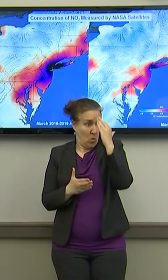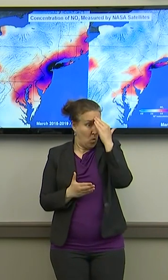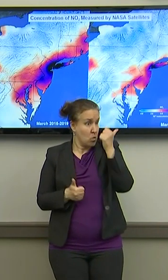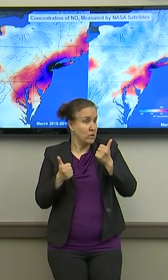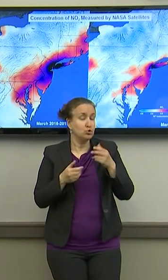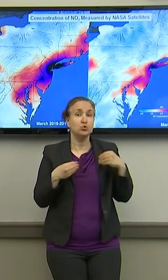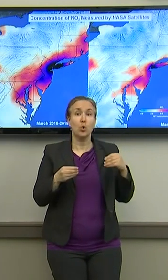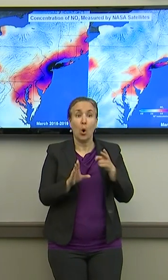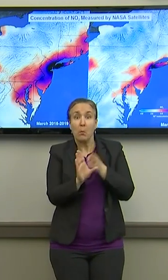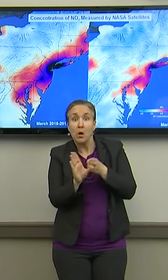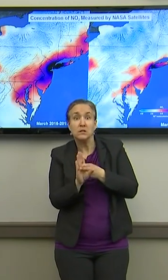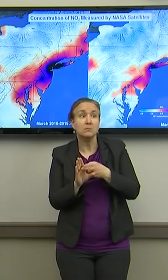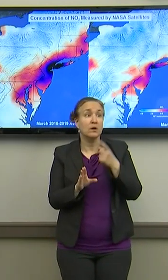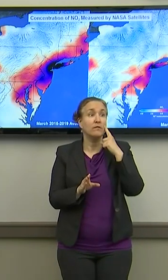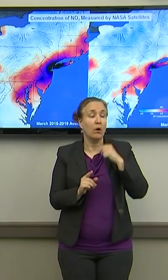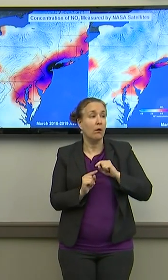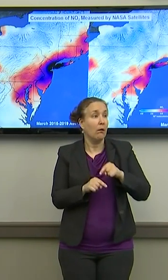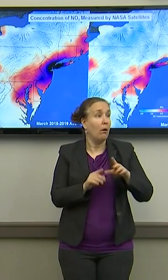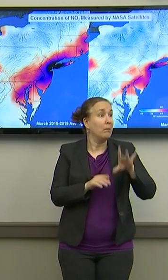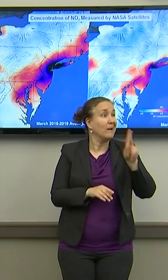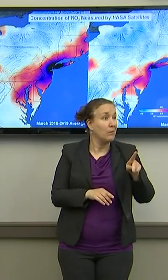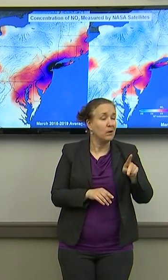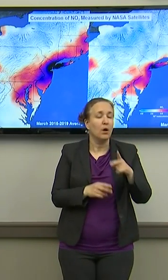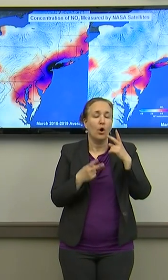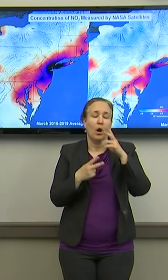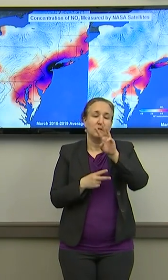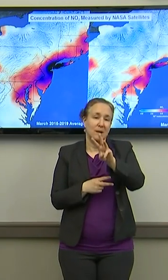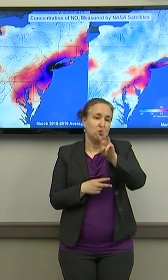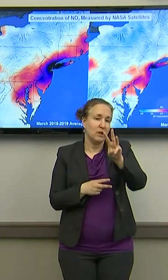are participating, you can visit